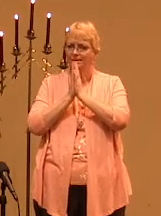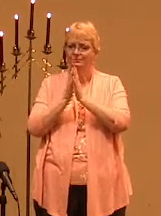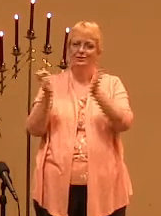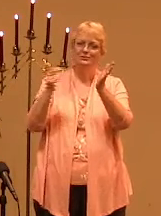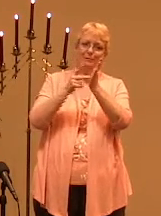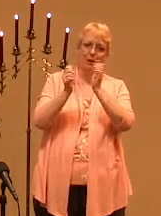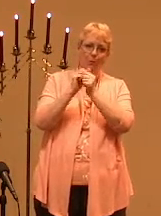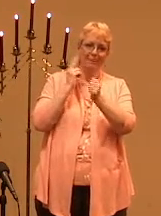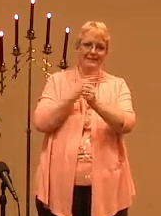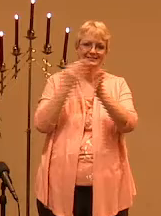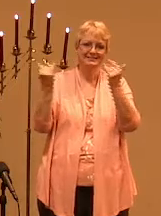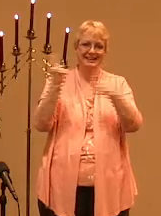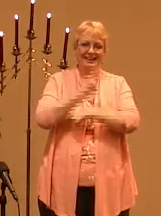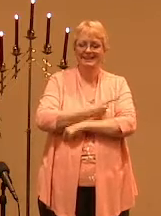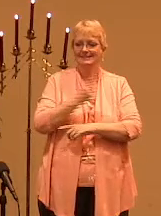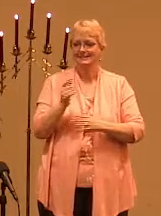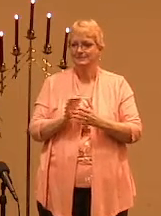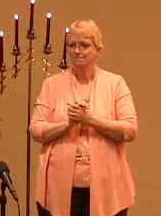today.